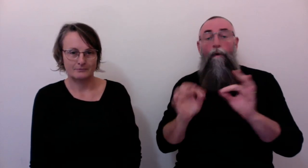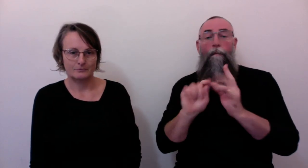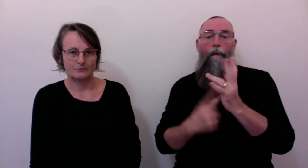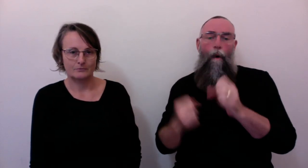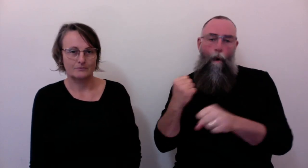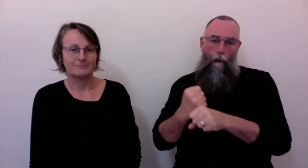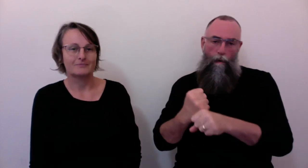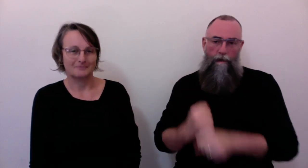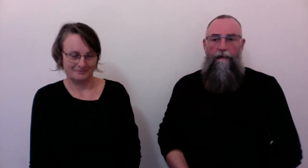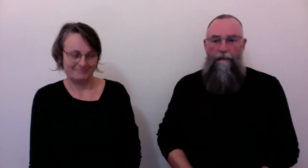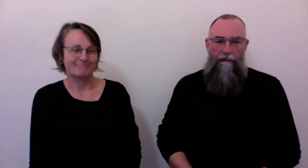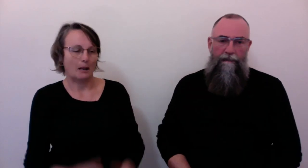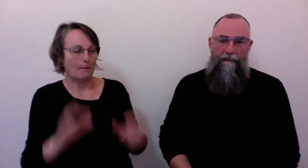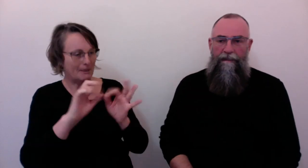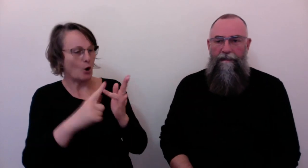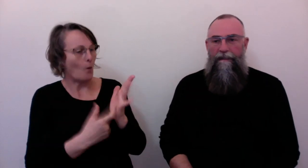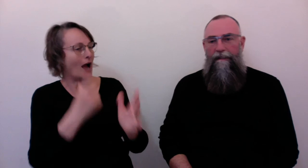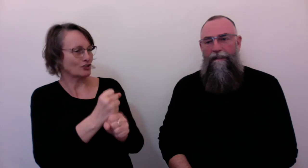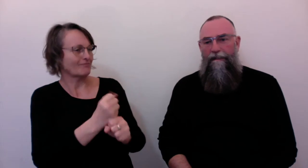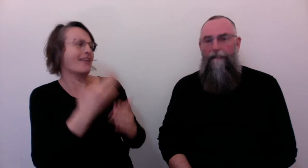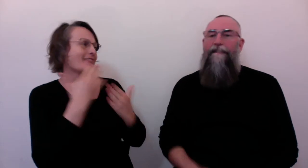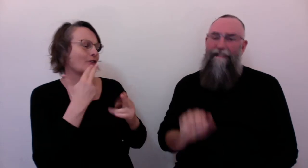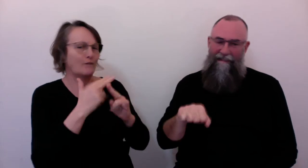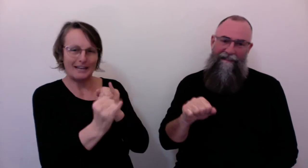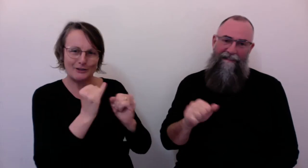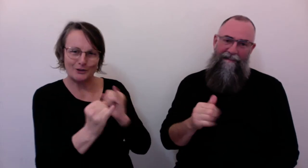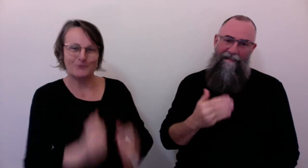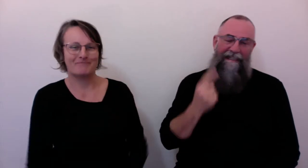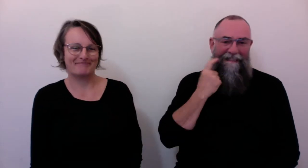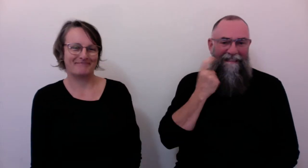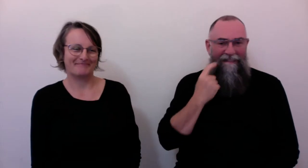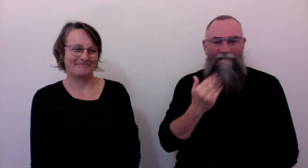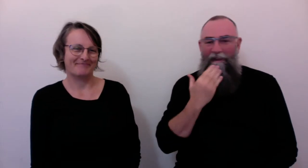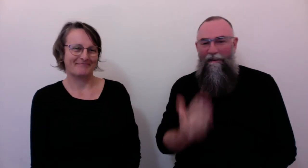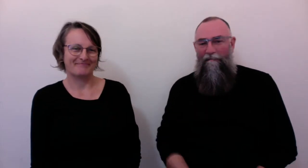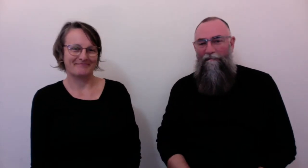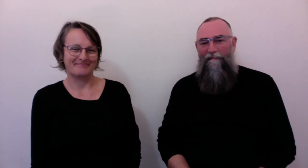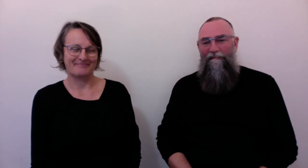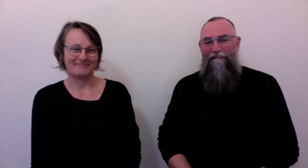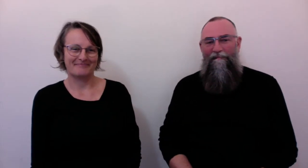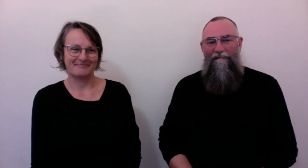Easy B-O-R-G. one. Thank you for coming on Listenable. Thank you for having me. Listener.